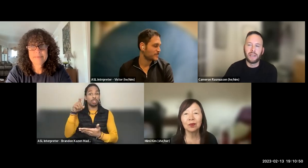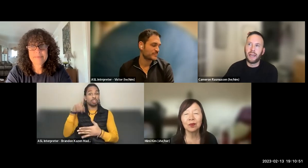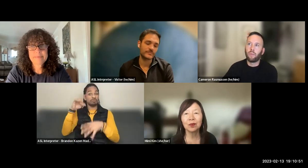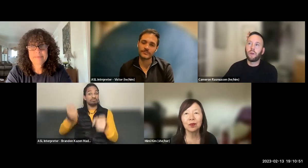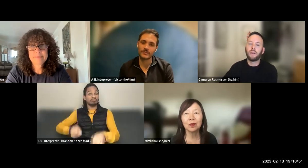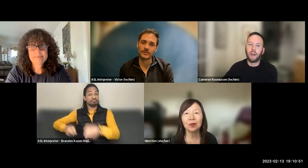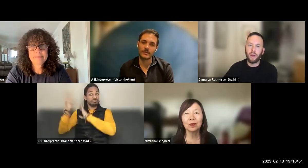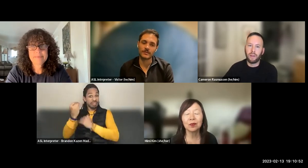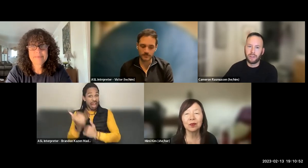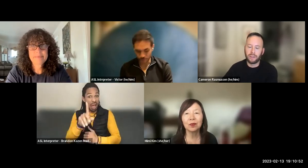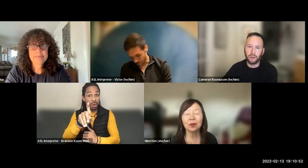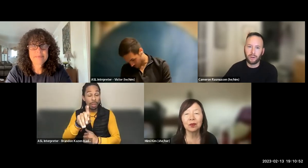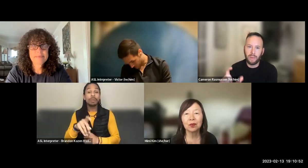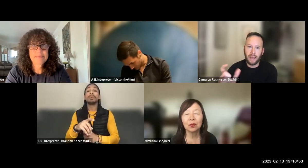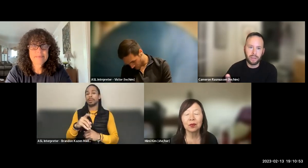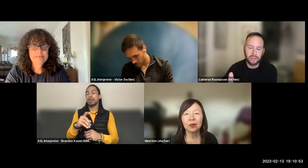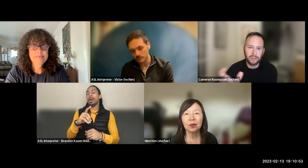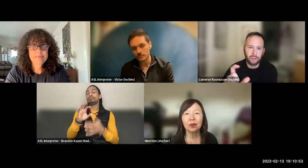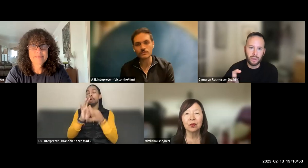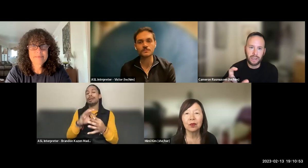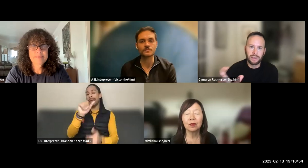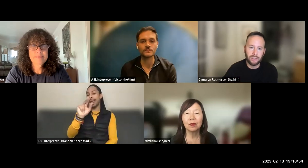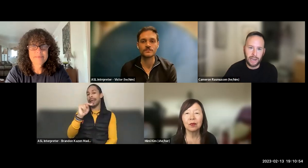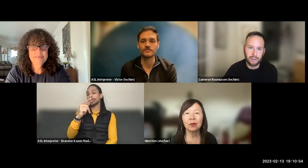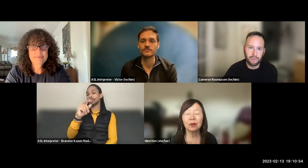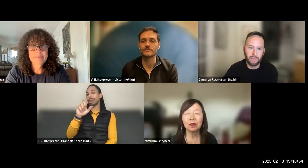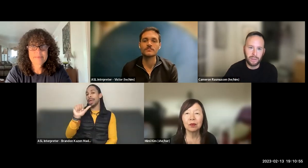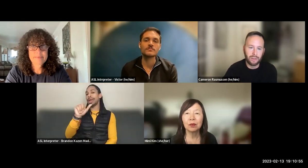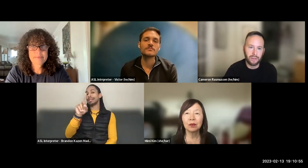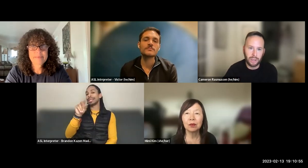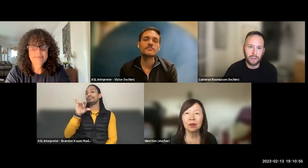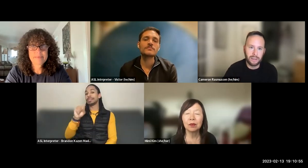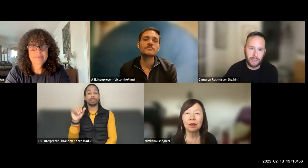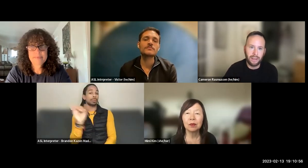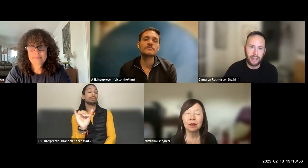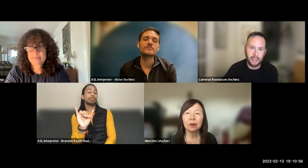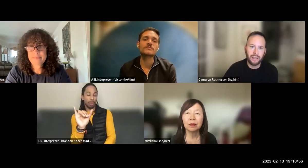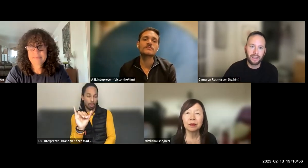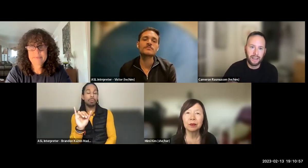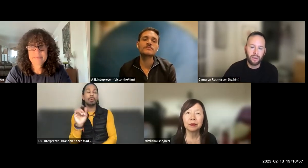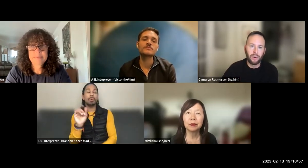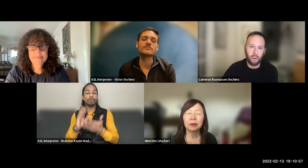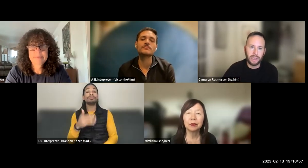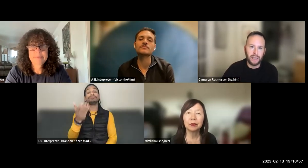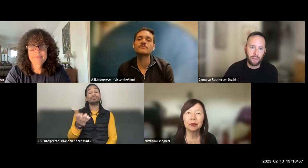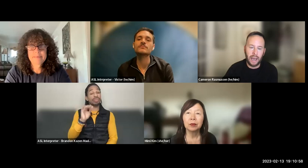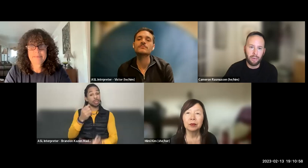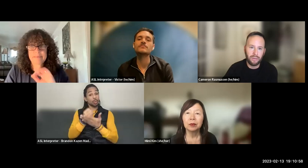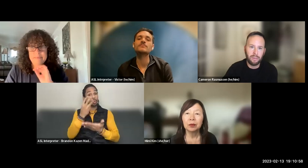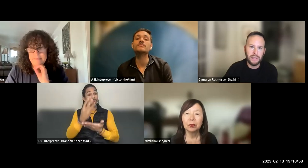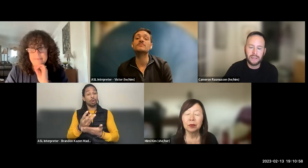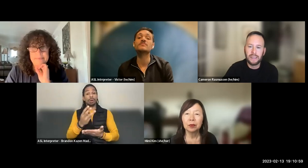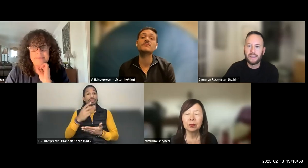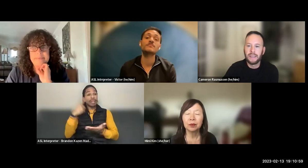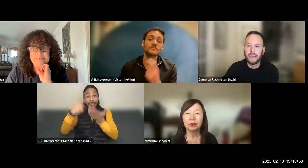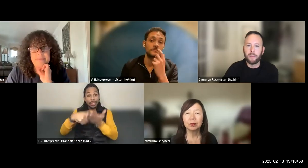share is that I wonder about whether the term abolitionist social work is a distraction from the sort of rigorous debate that I think we're hoping that will happen